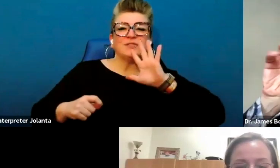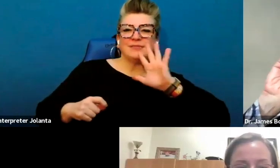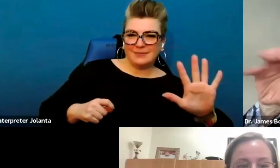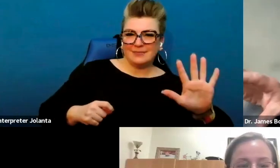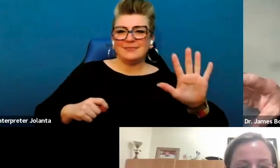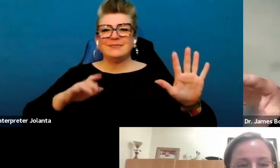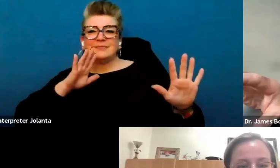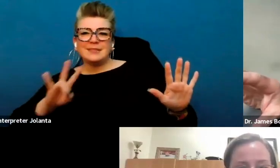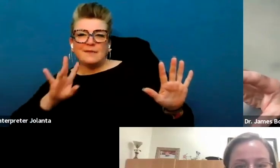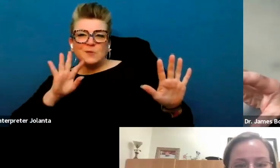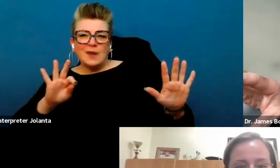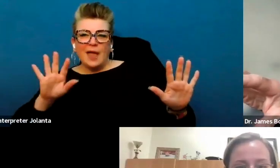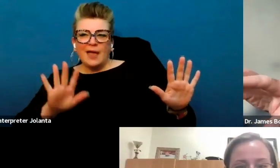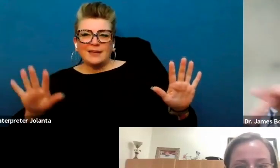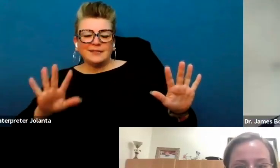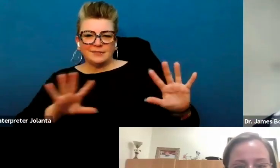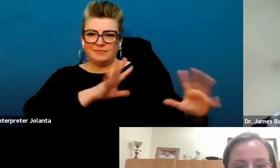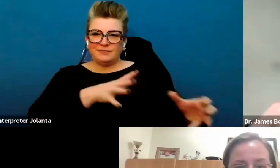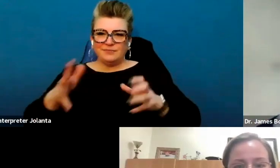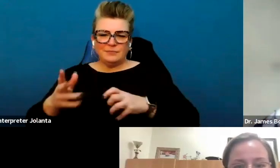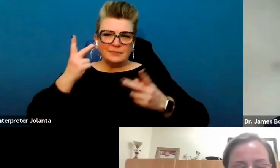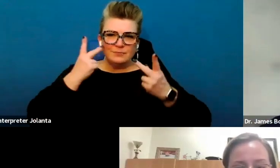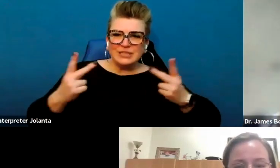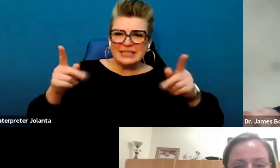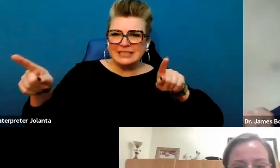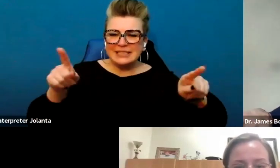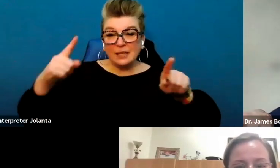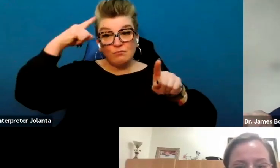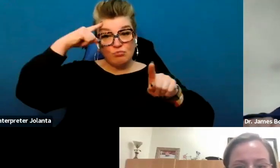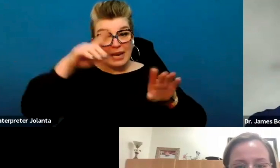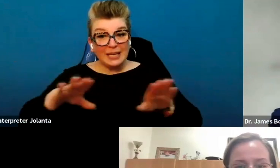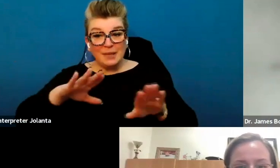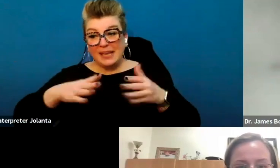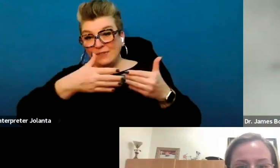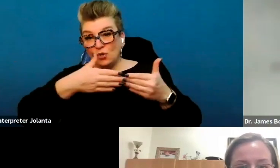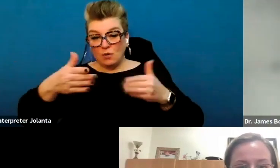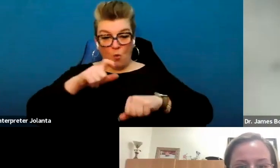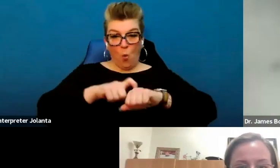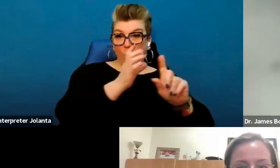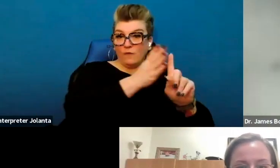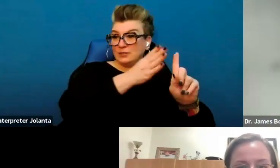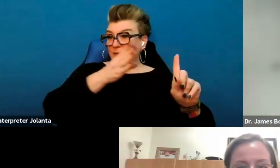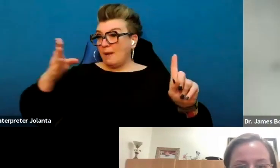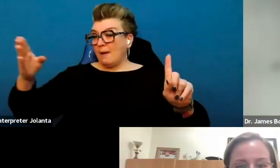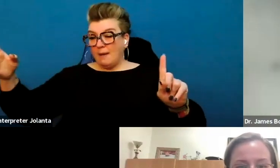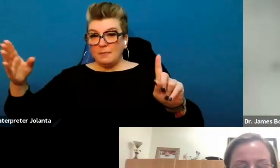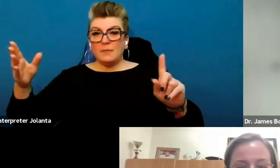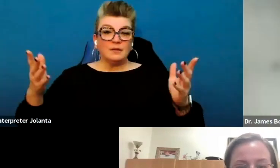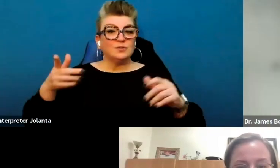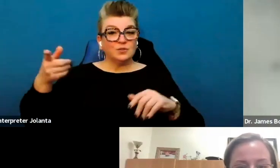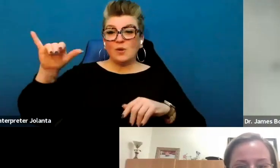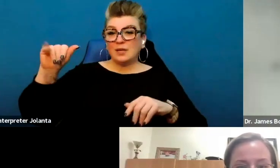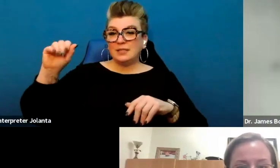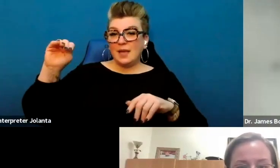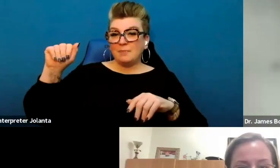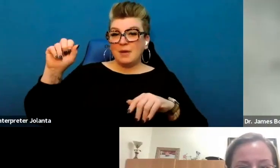and the kind of 7-year-olds and predicting brain and behavior across time. Um, so she did do